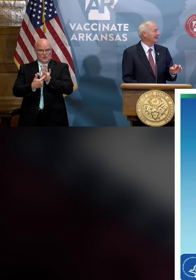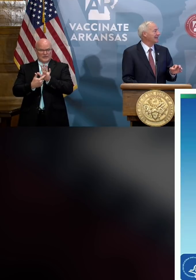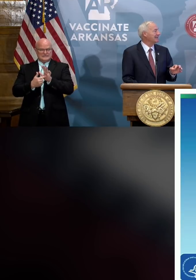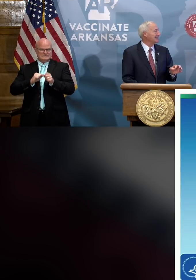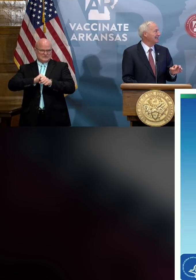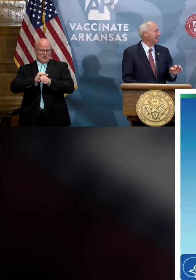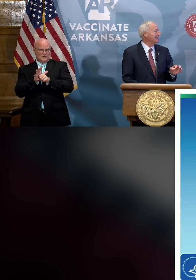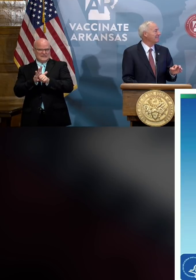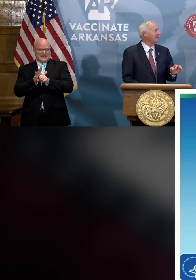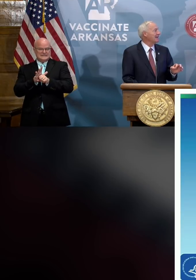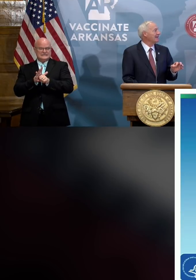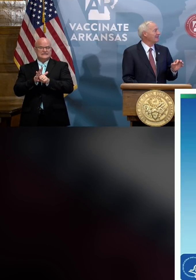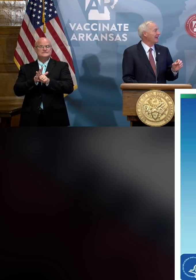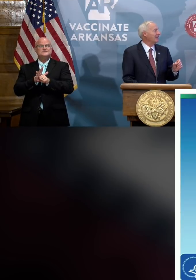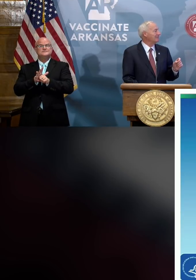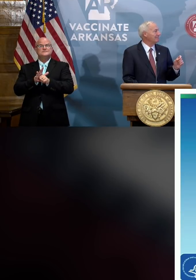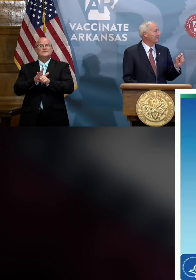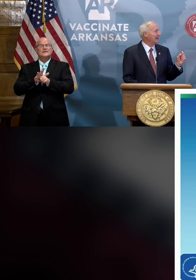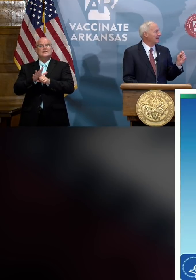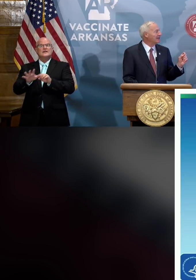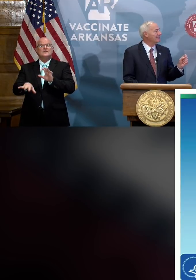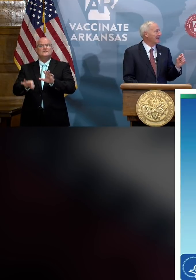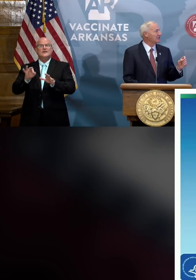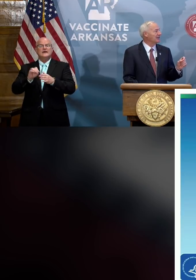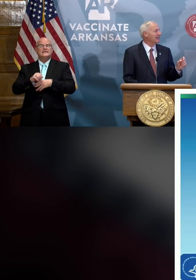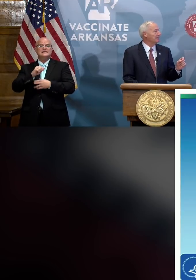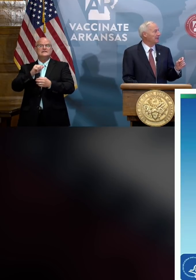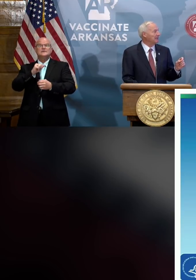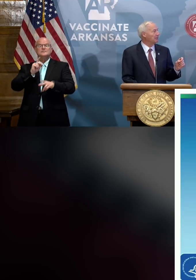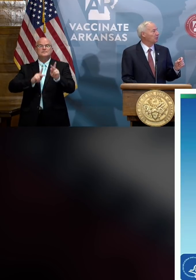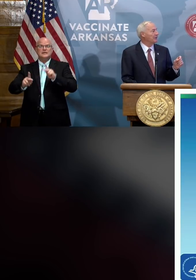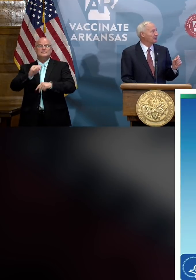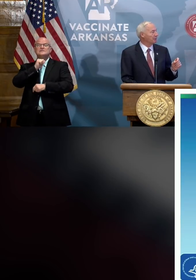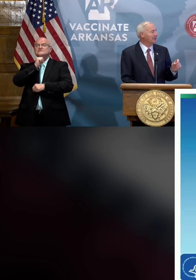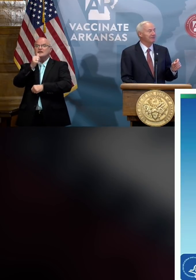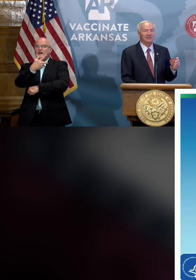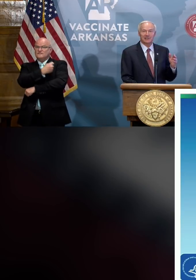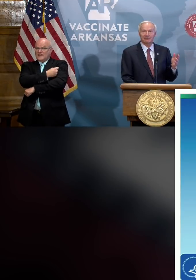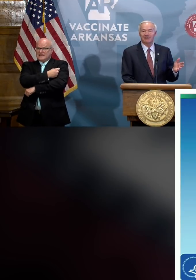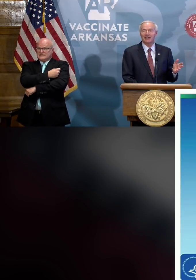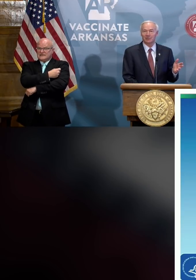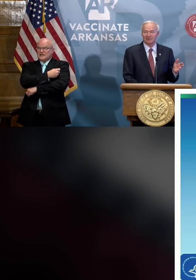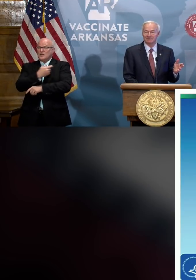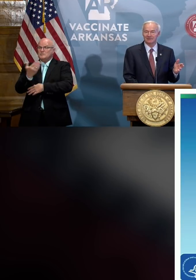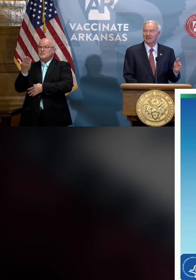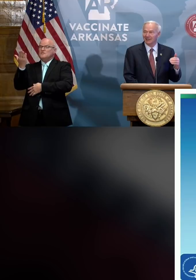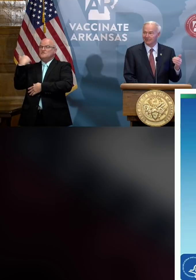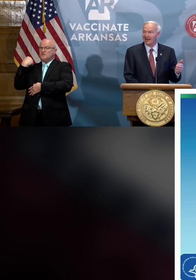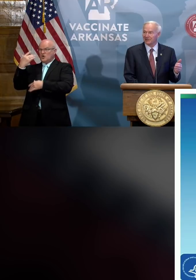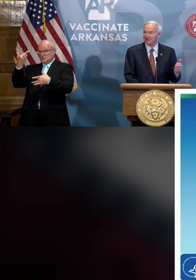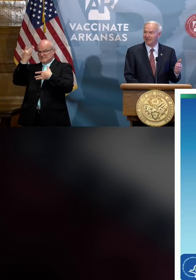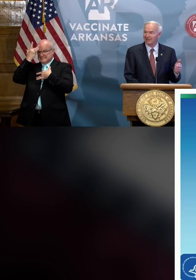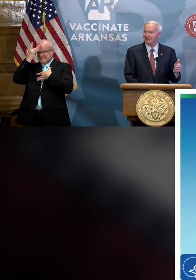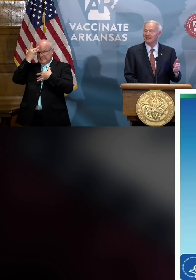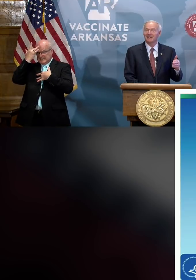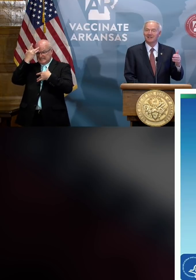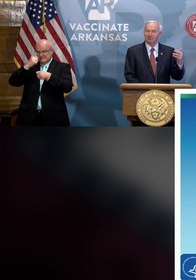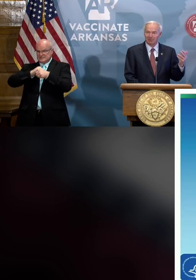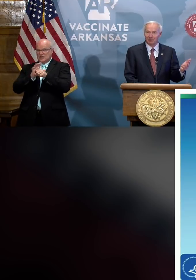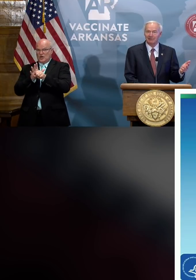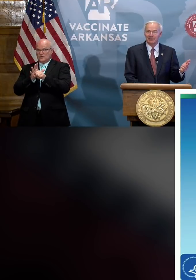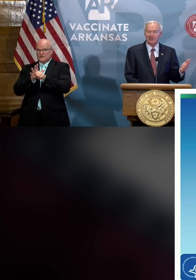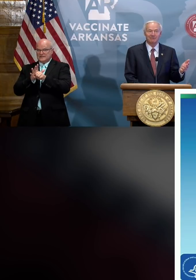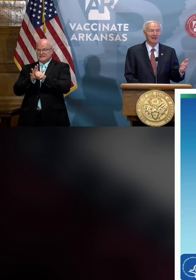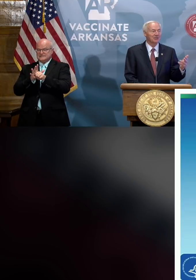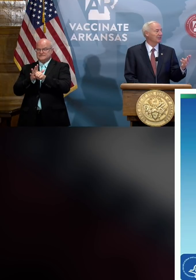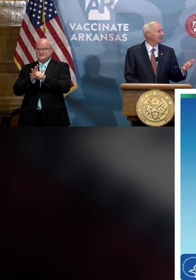to COVID-19 found that unvaccinated people with a previous infection, unvaccinated